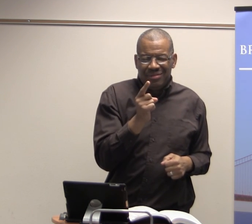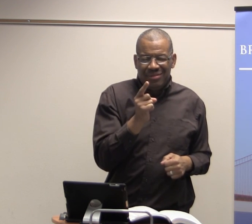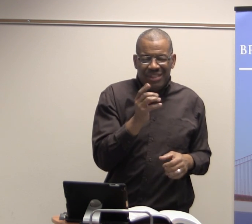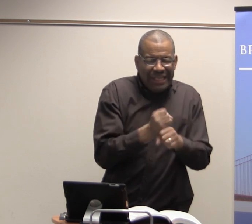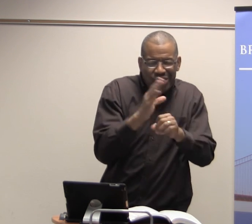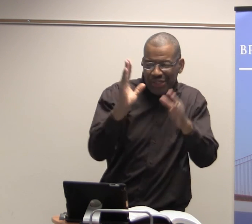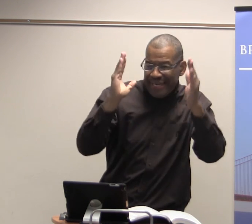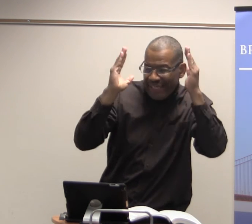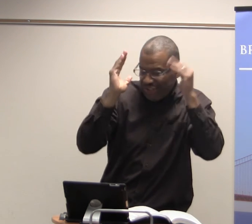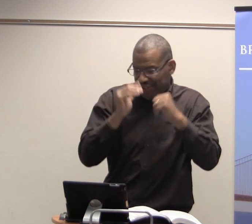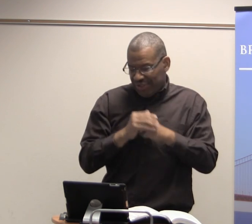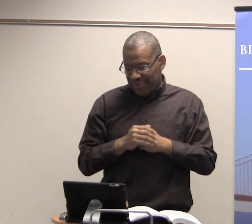Get your attention.